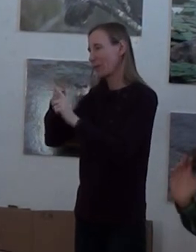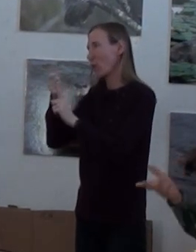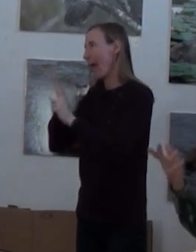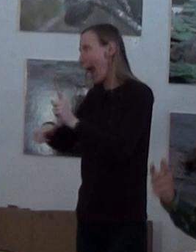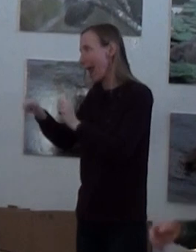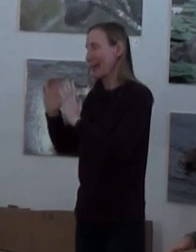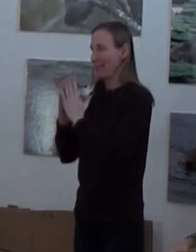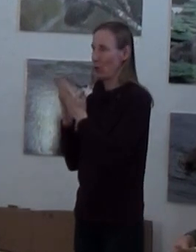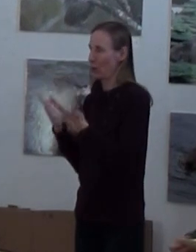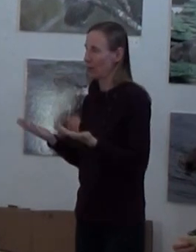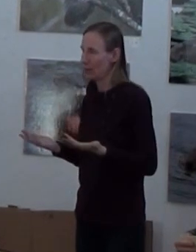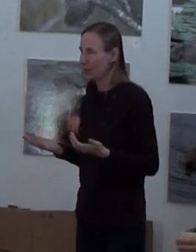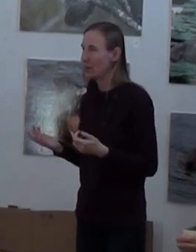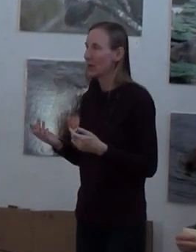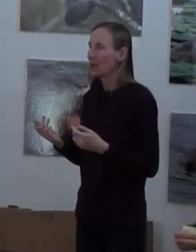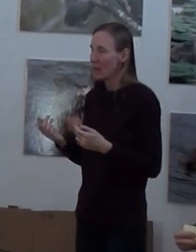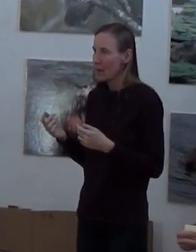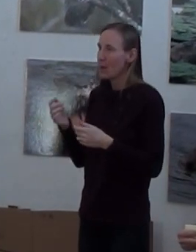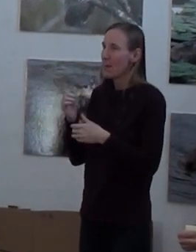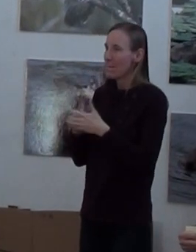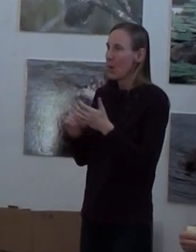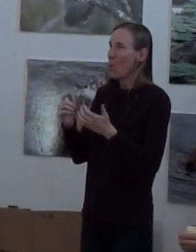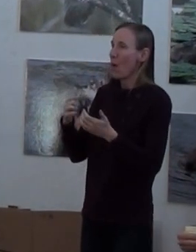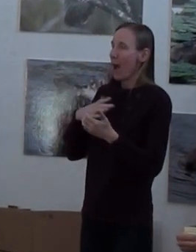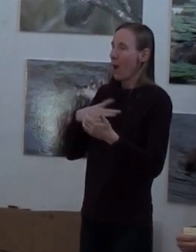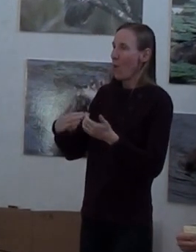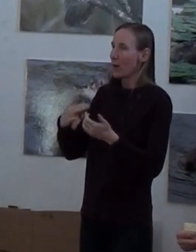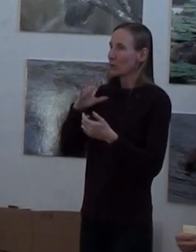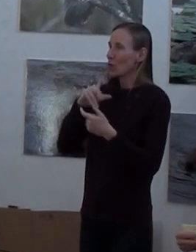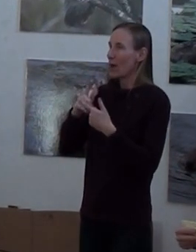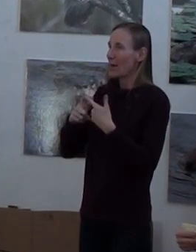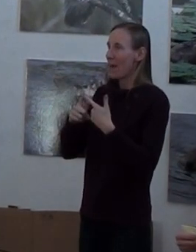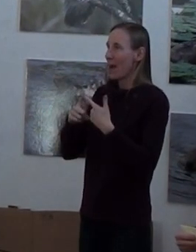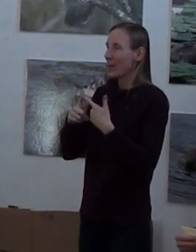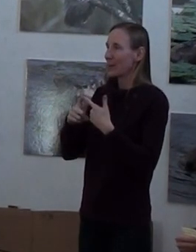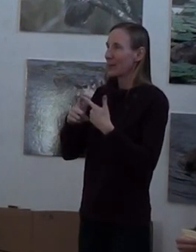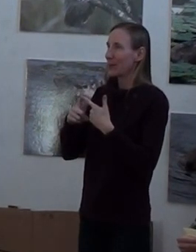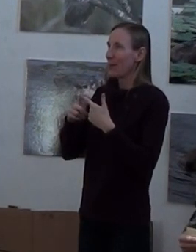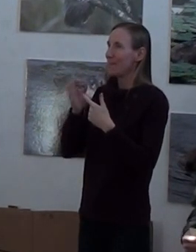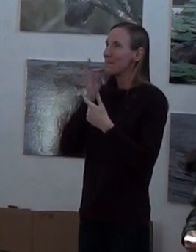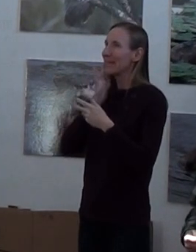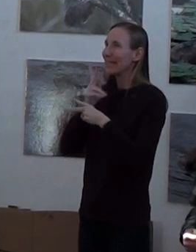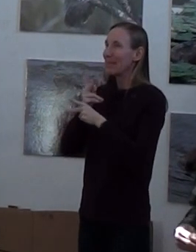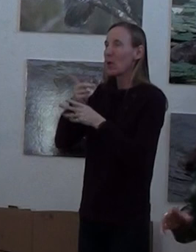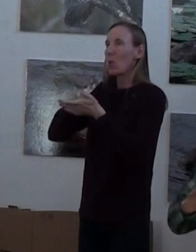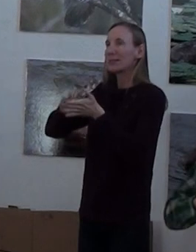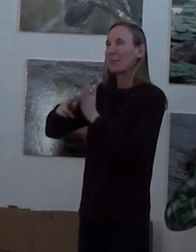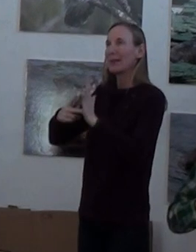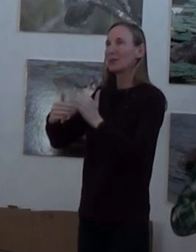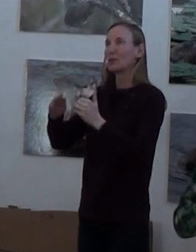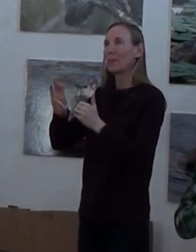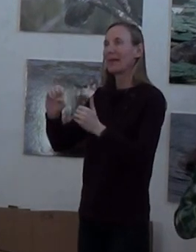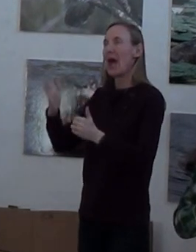to pick a special spin. One thing I love to think about being a beekeeper is what does it take to be a good beekeeper? And I'm not just talking about,